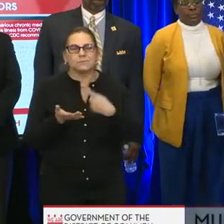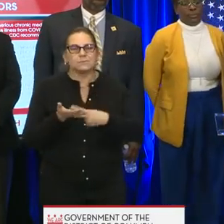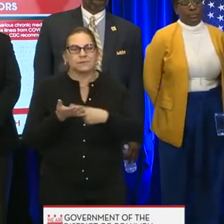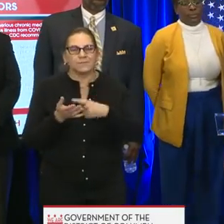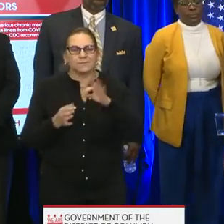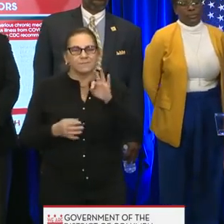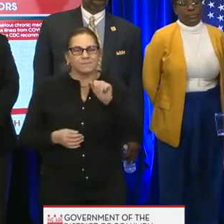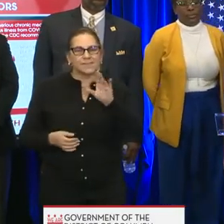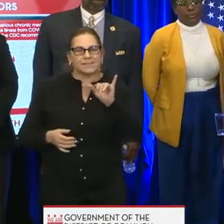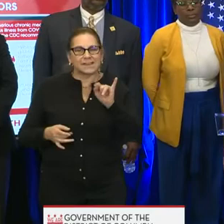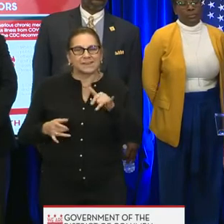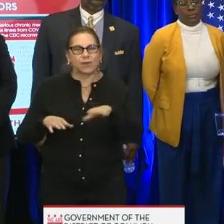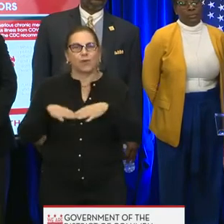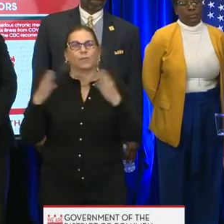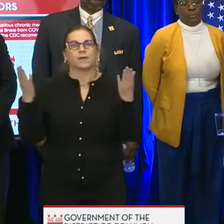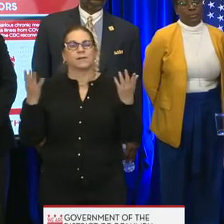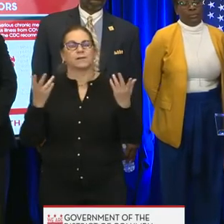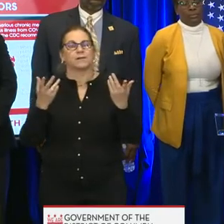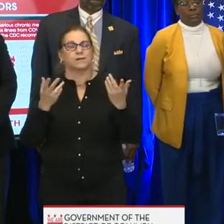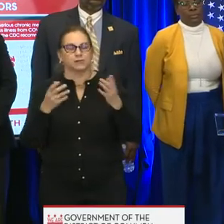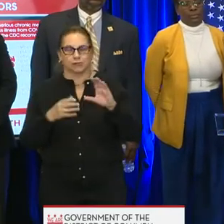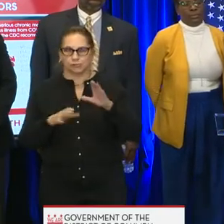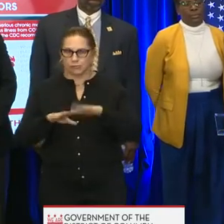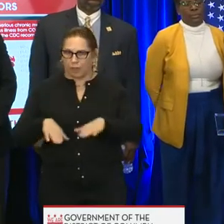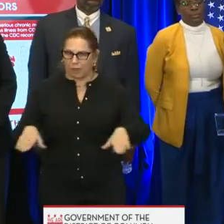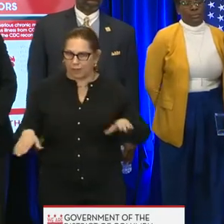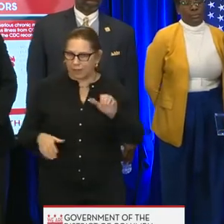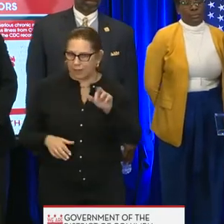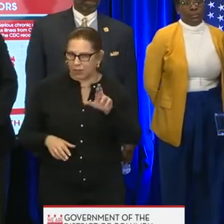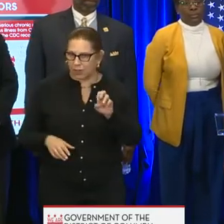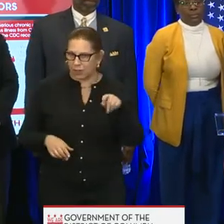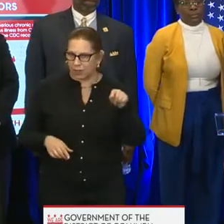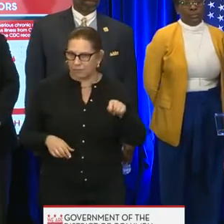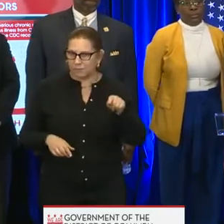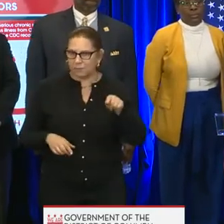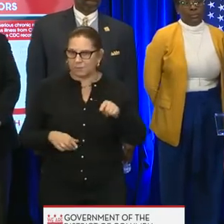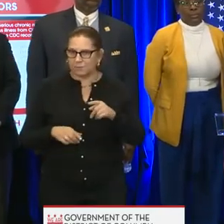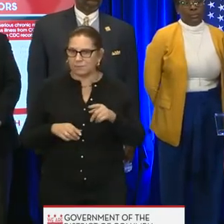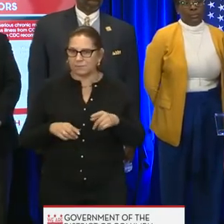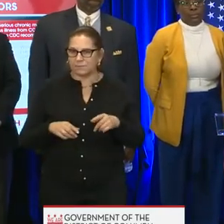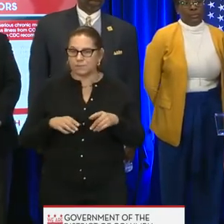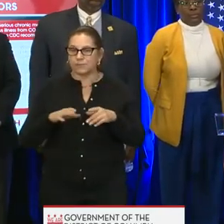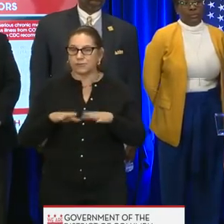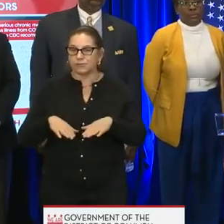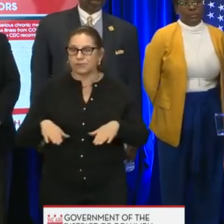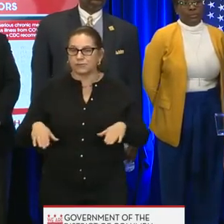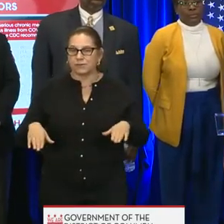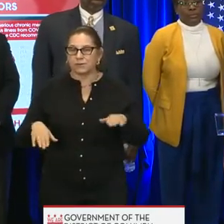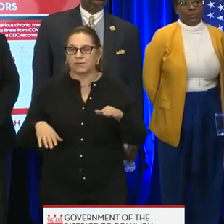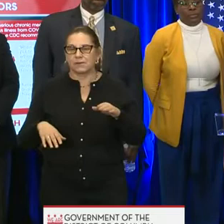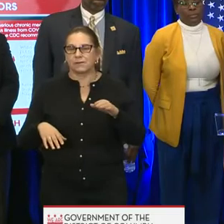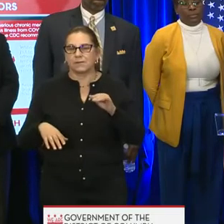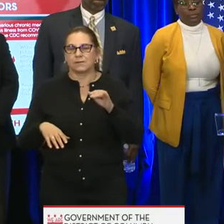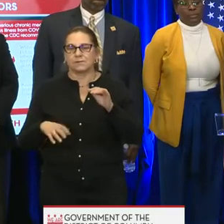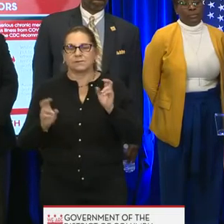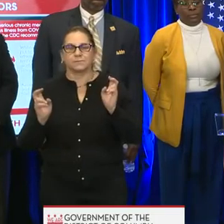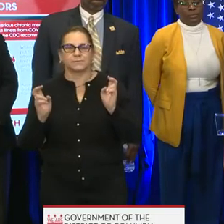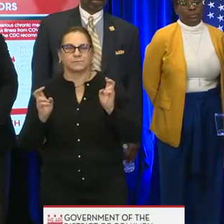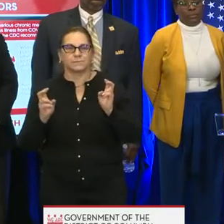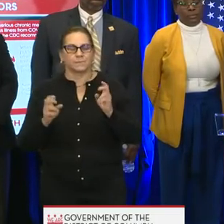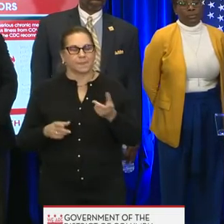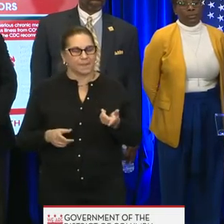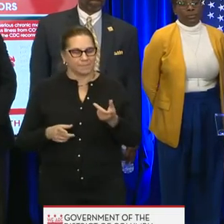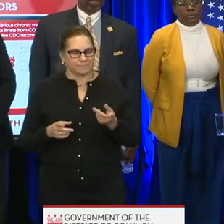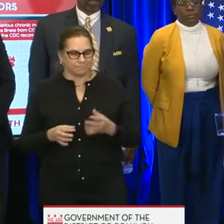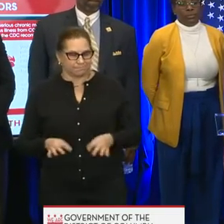care facilities that is, for the dependents of essential personnel. We have announced that meal sites will be open